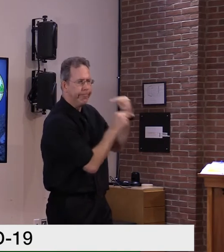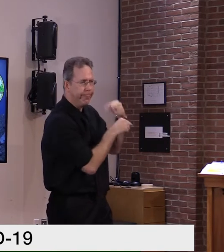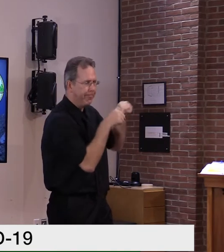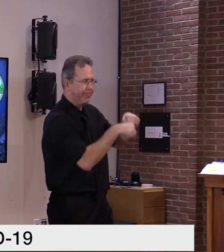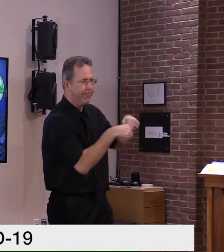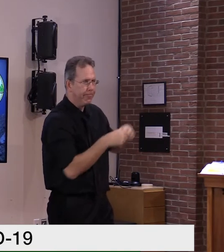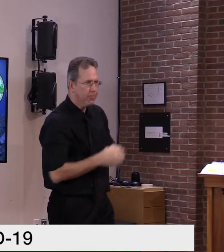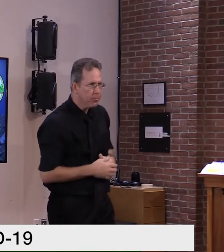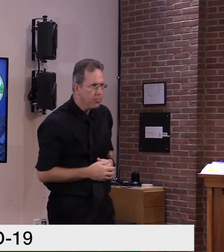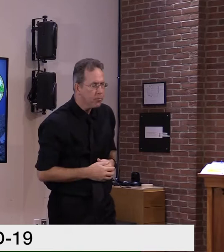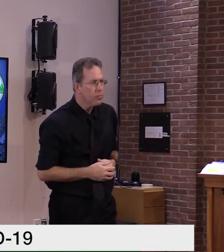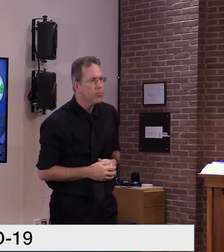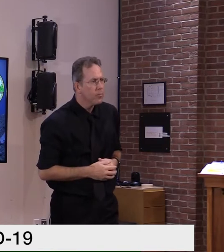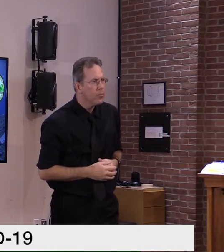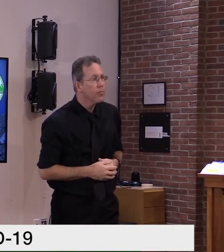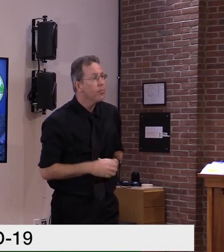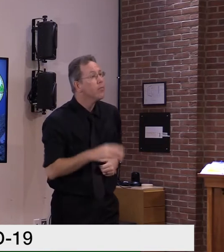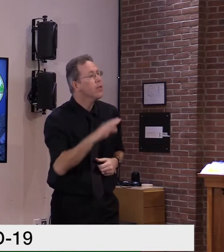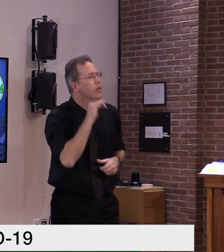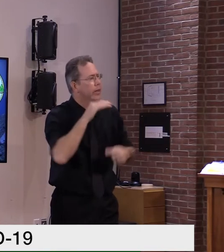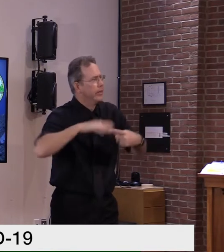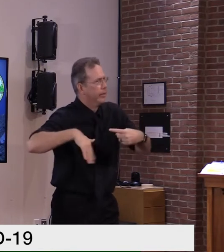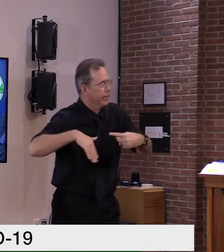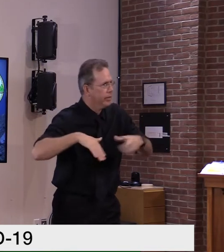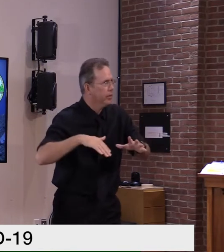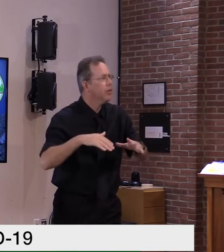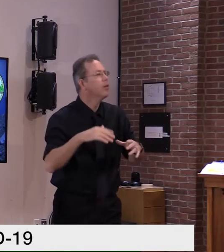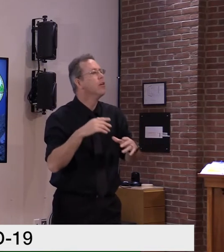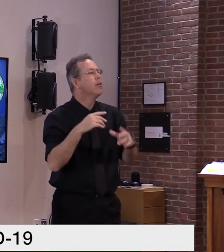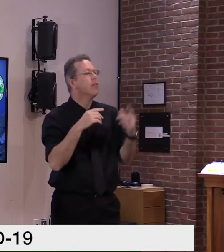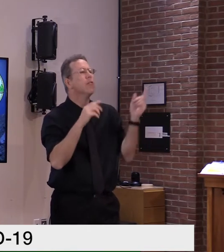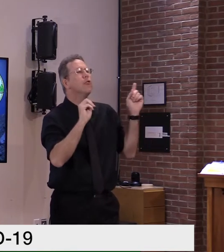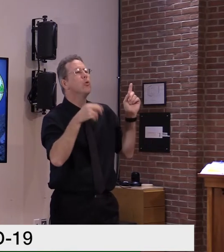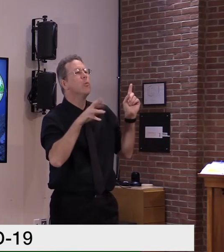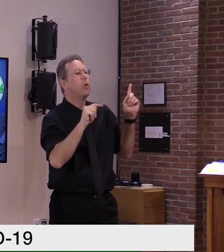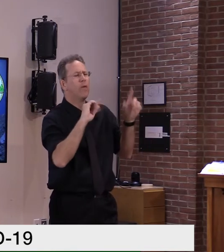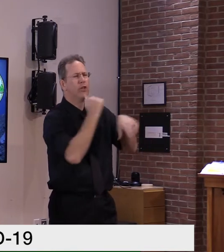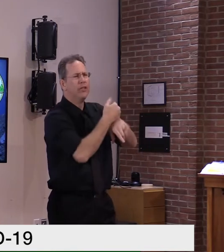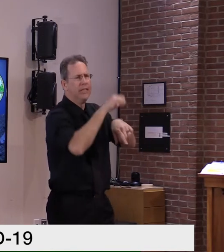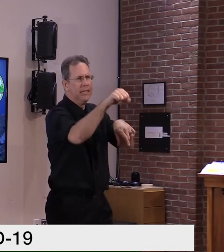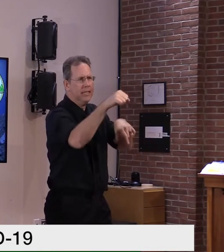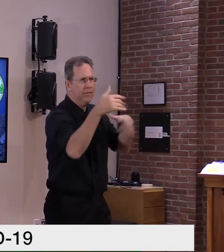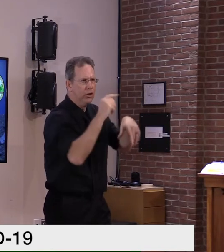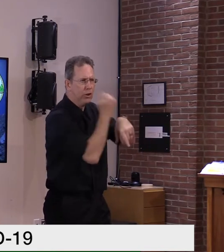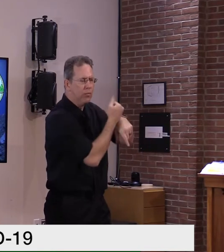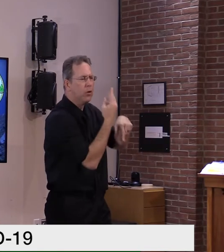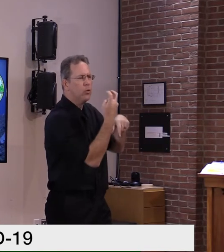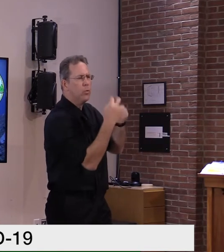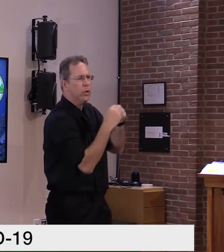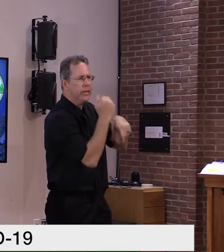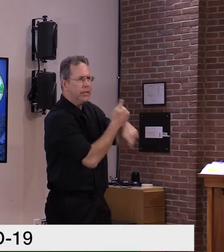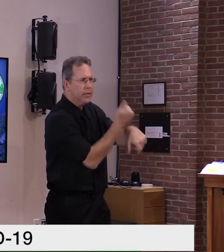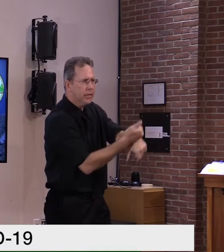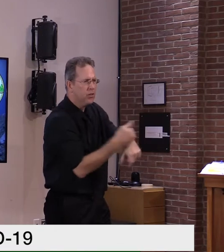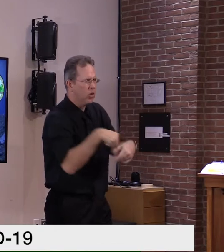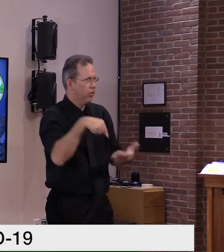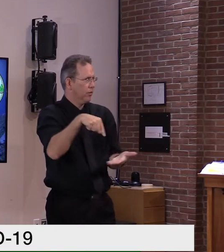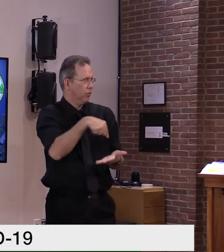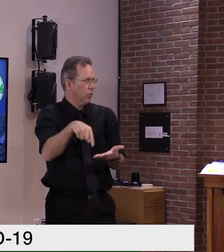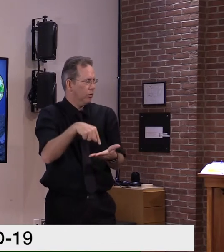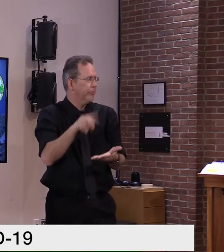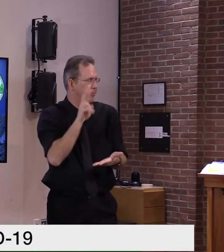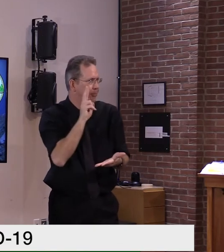in Newport and we do have one in Island Pond. We also will be looking at other facilities as